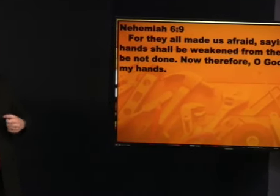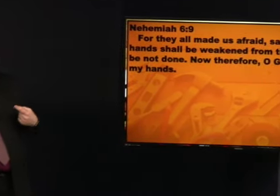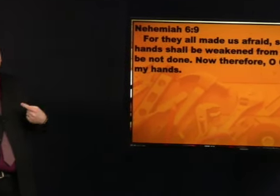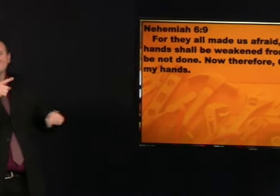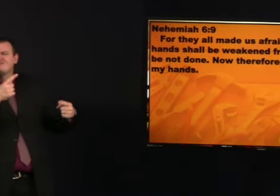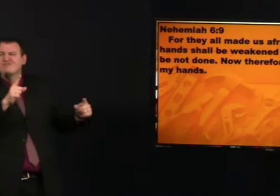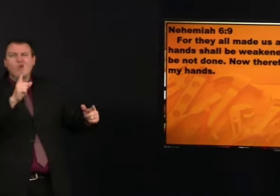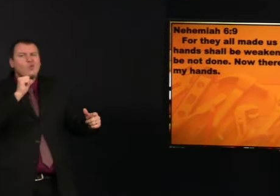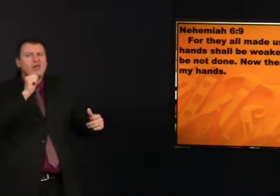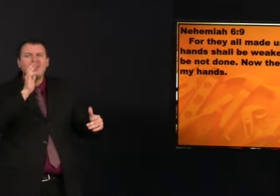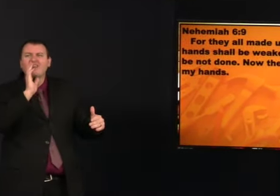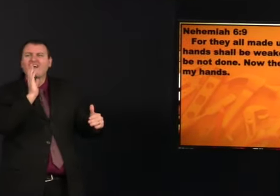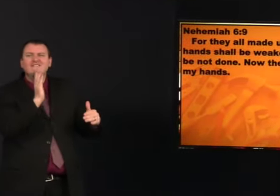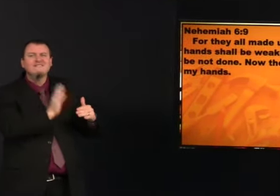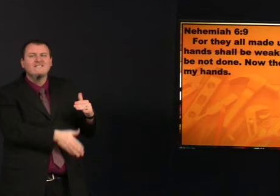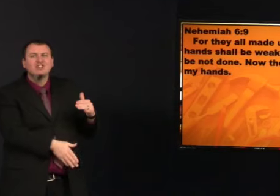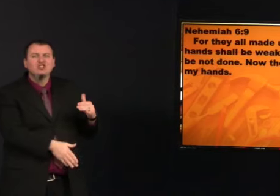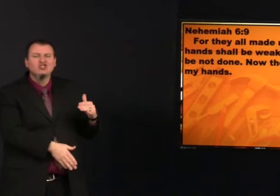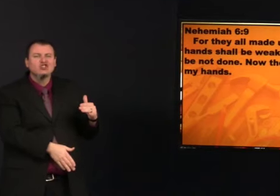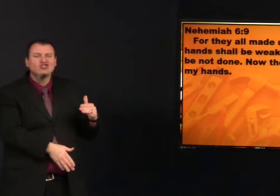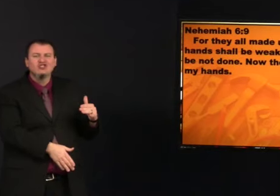that be not done.